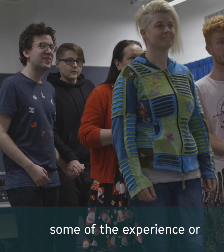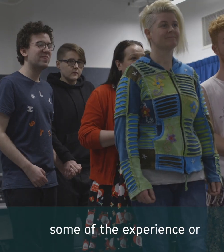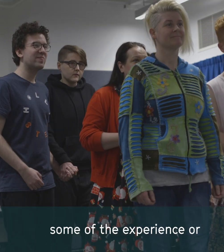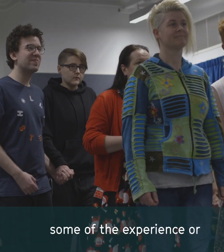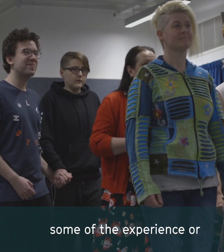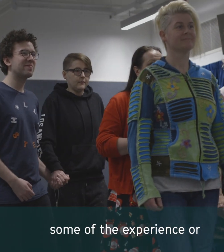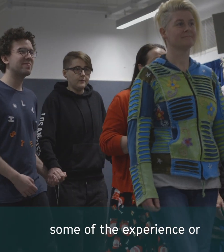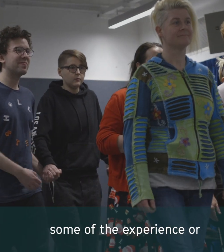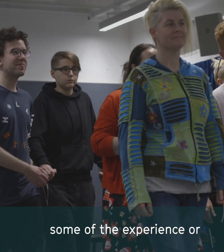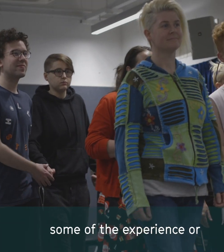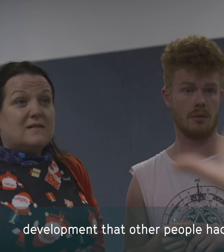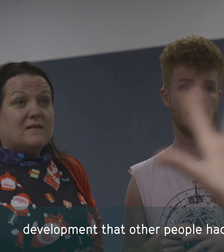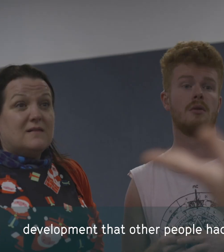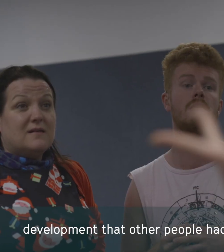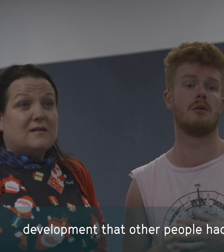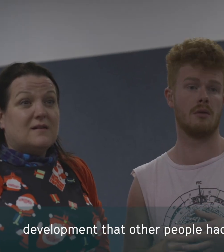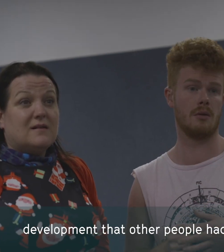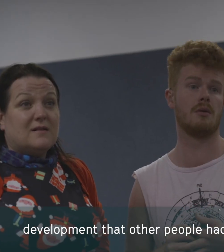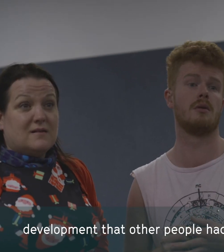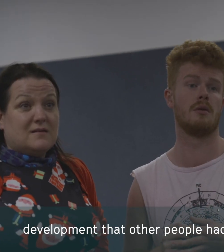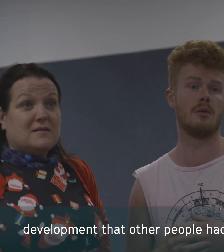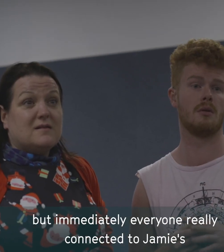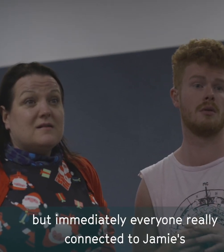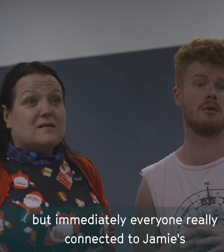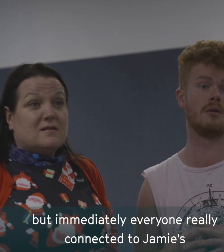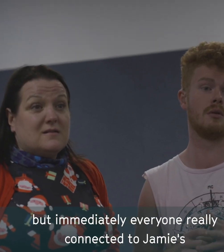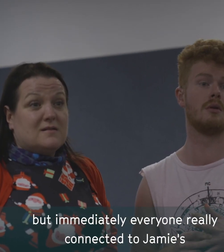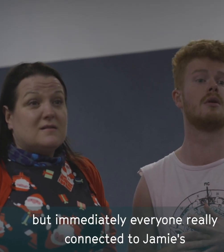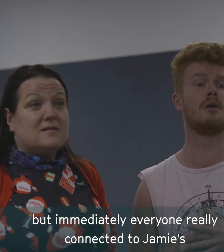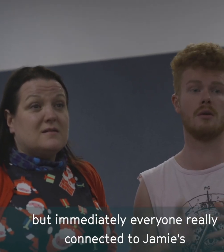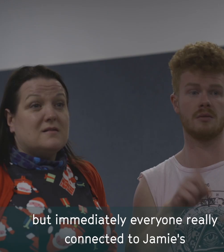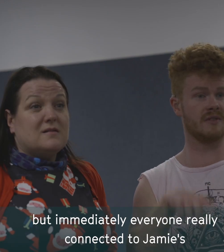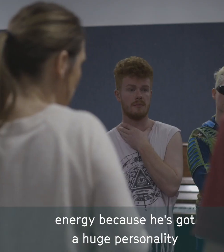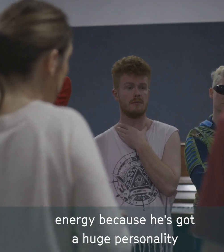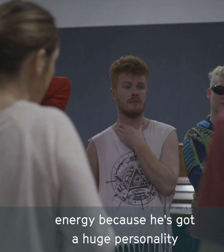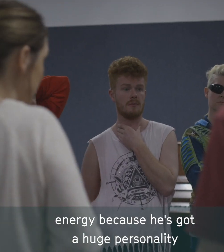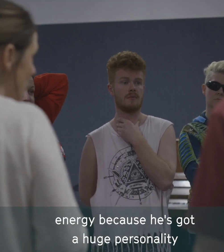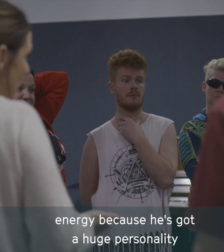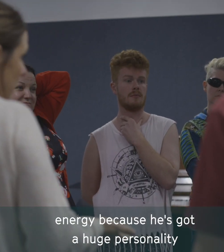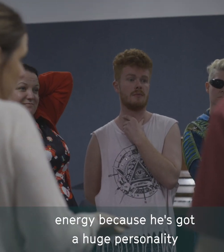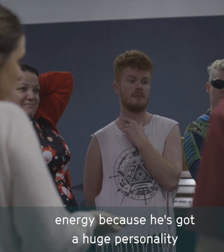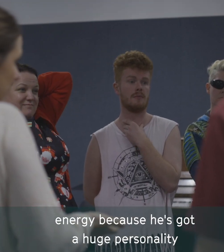some of the experience or development that other people had, but immediately everyone really connected to Jimmy's energy,